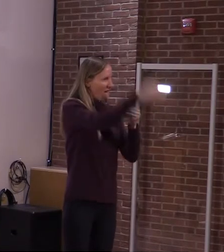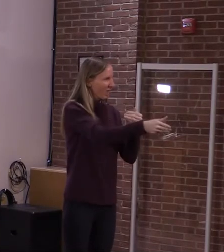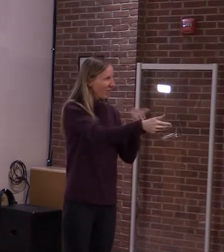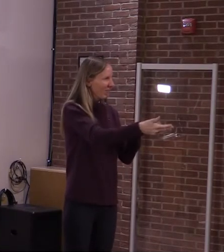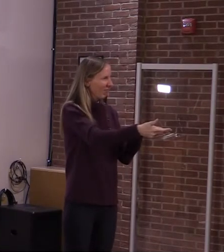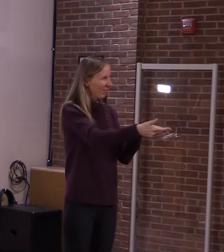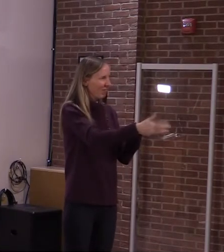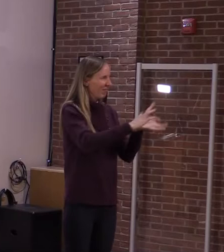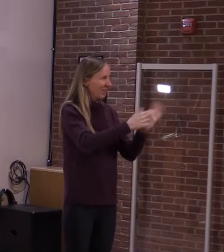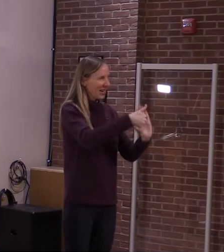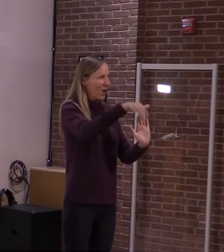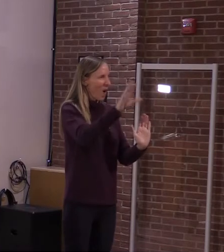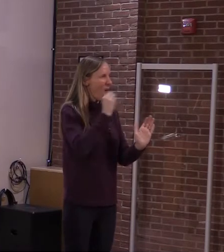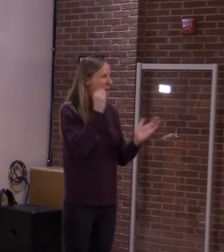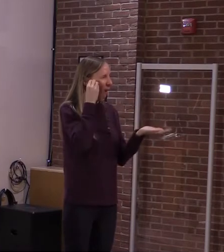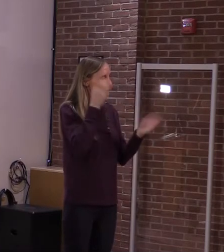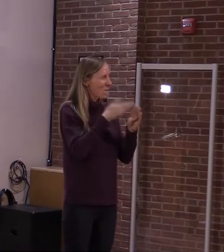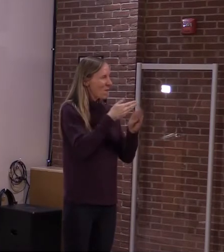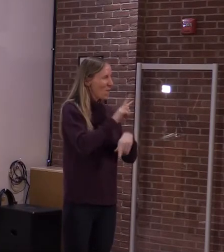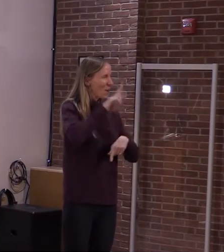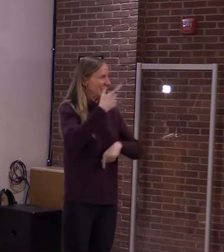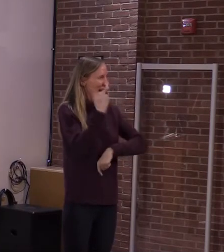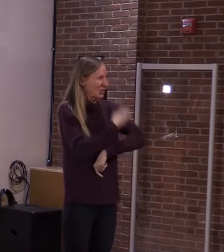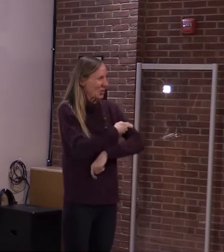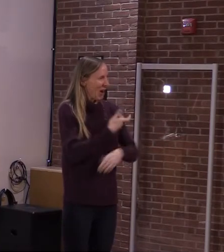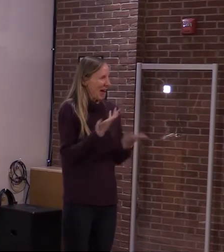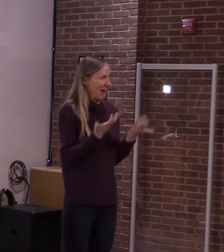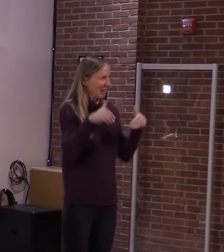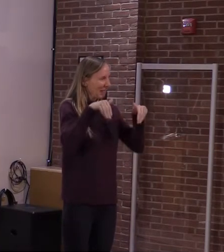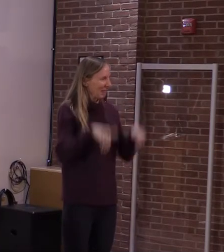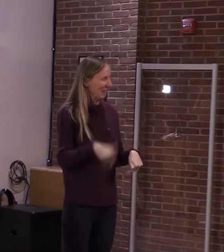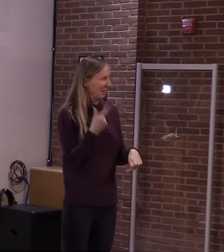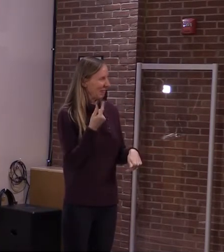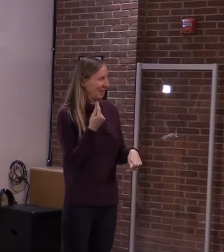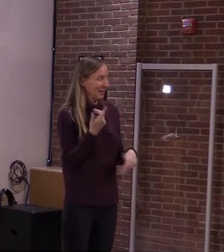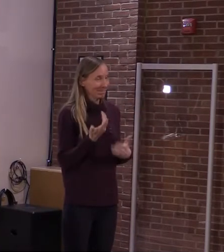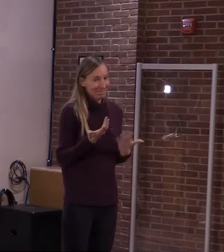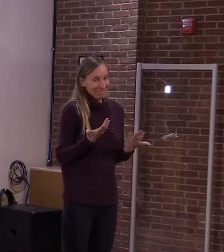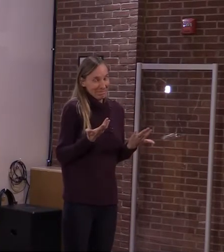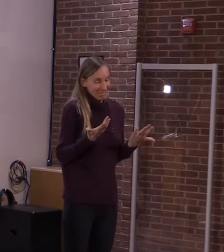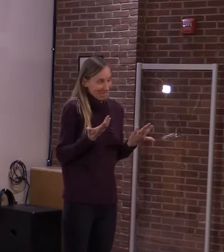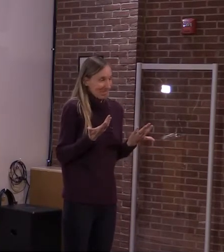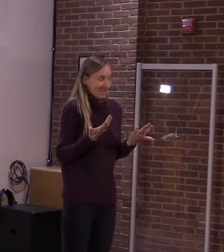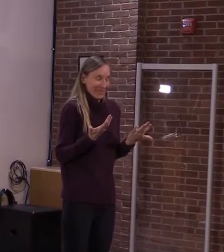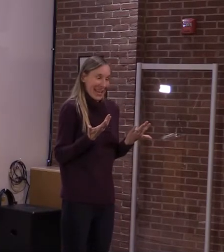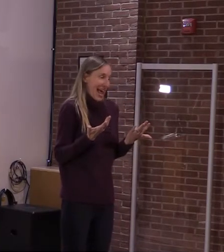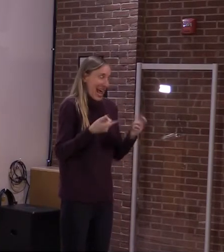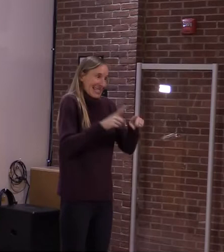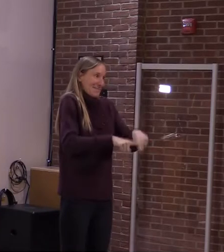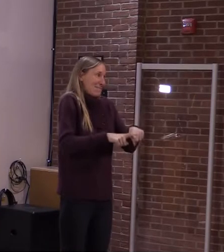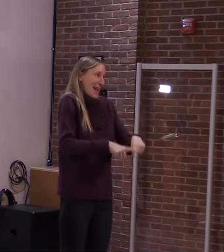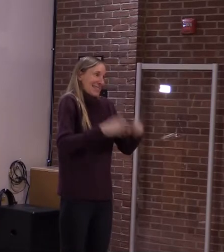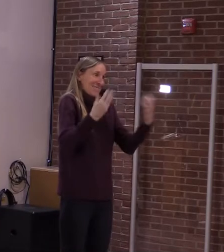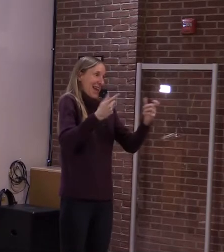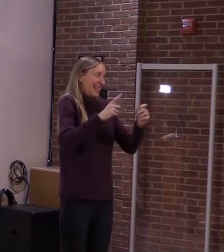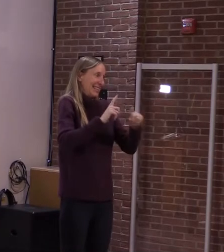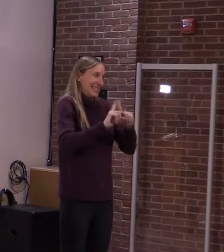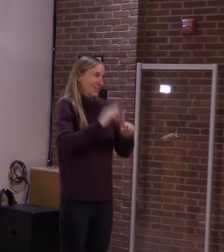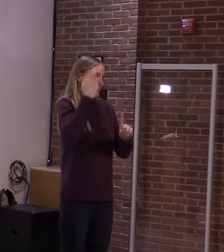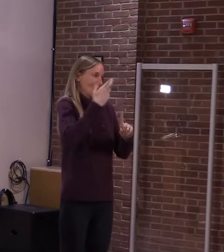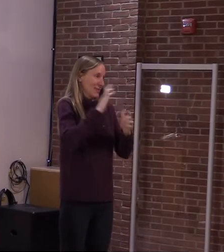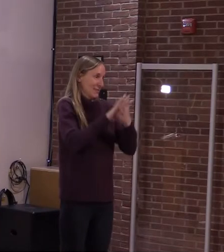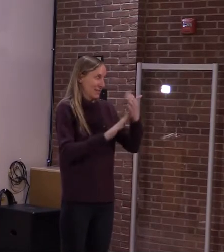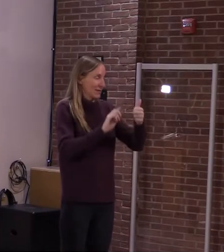leave for the summer? It depends on a number of factors. When